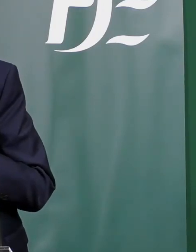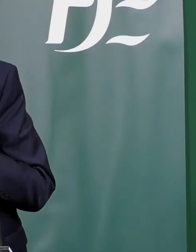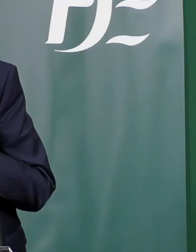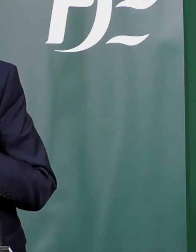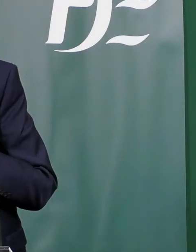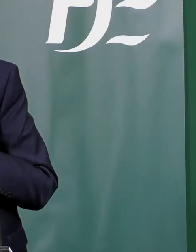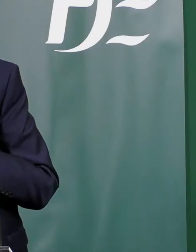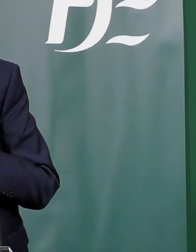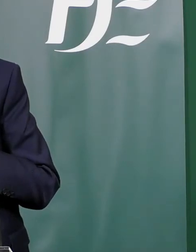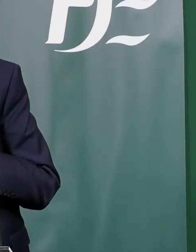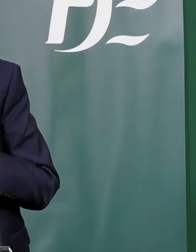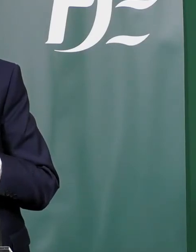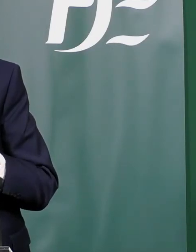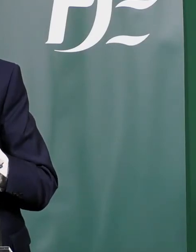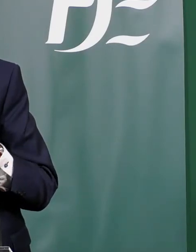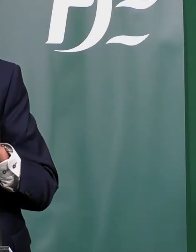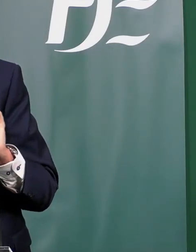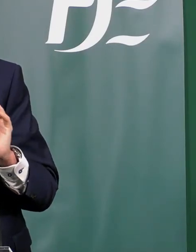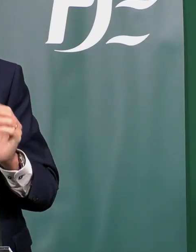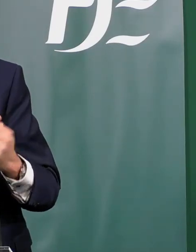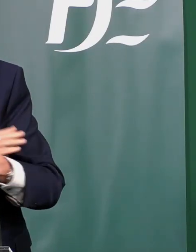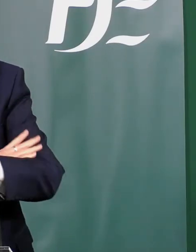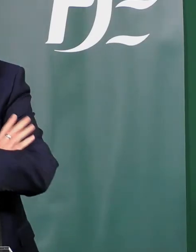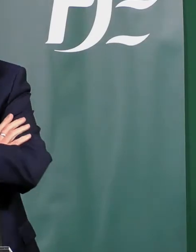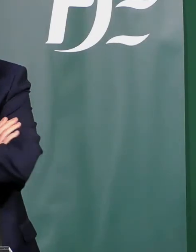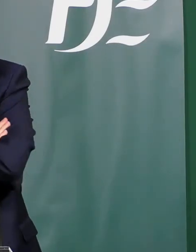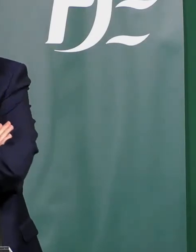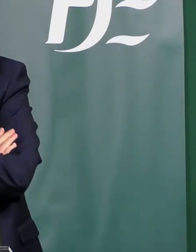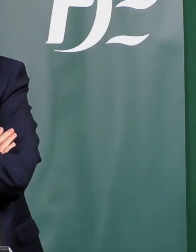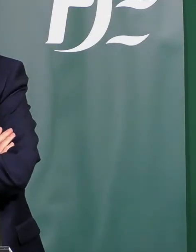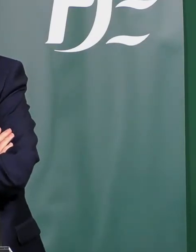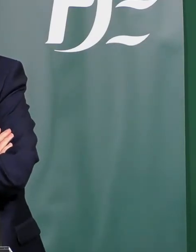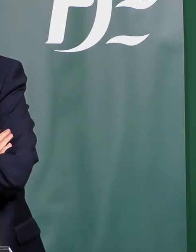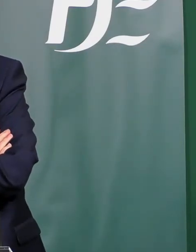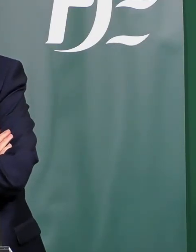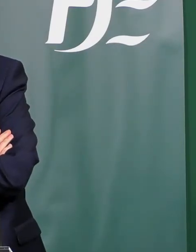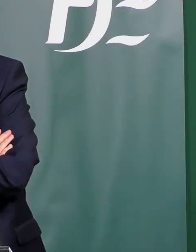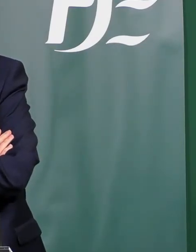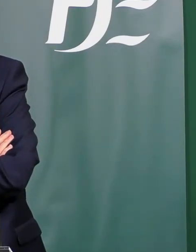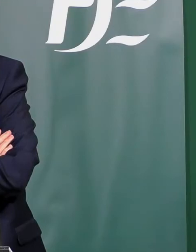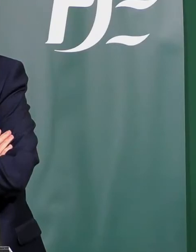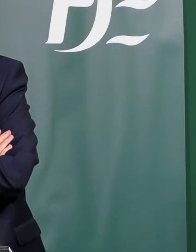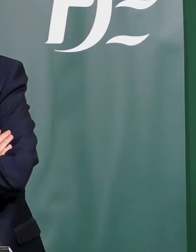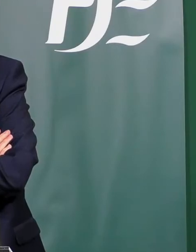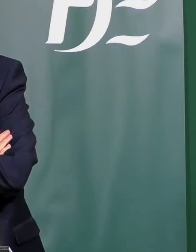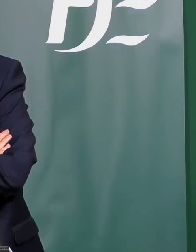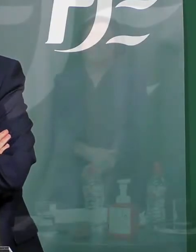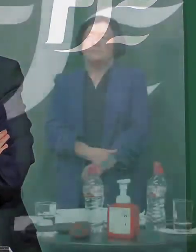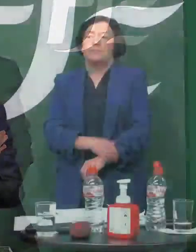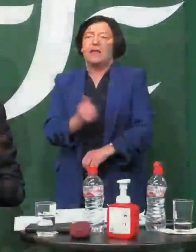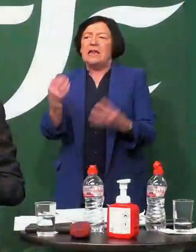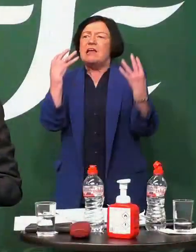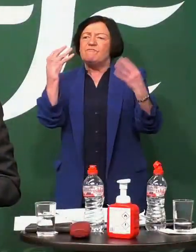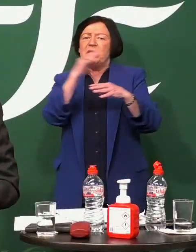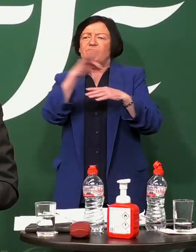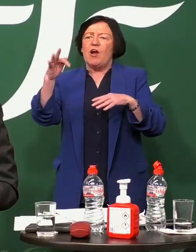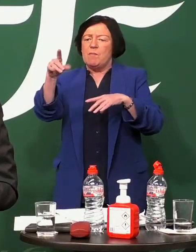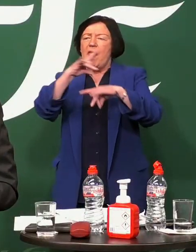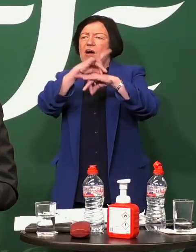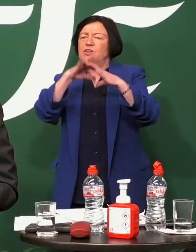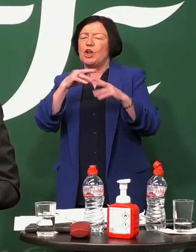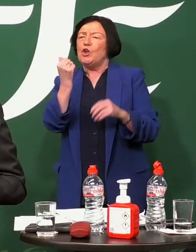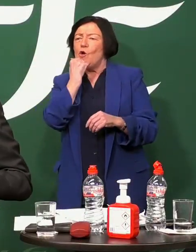Can I ask Dr. Colm Henry, and maybe Professor Morgan have a view on this too, is there any data from hospitalised cases here in